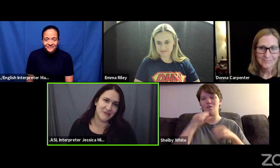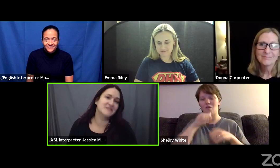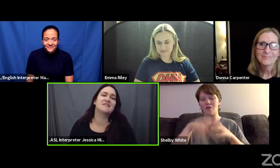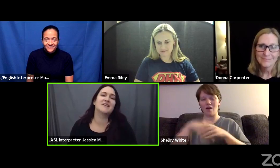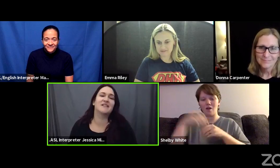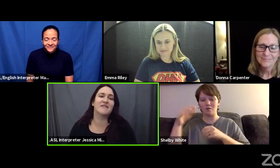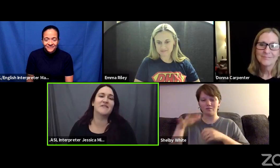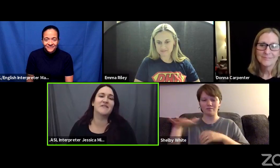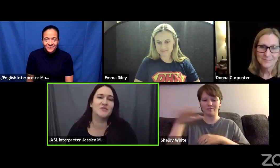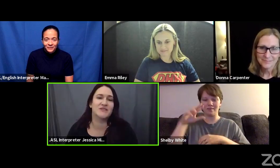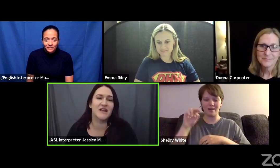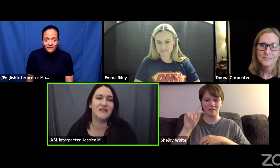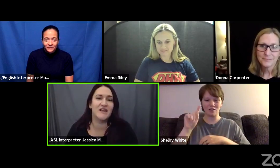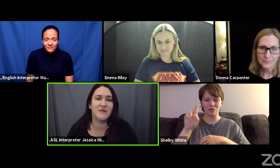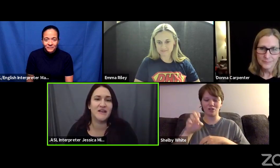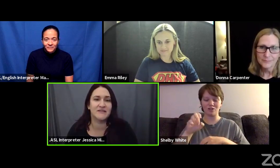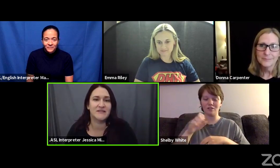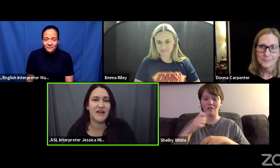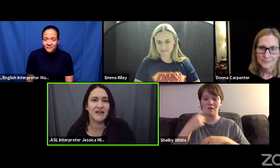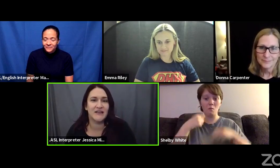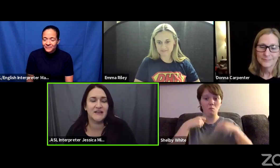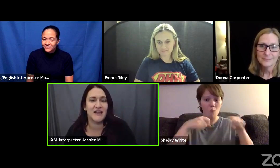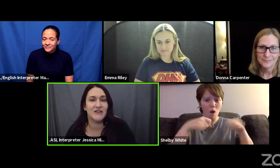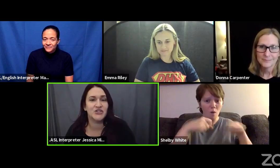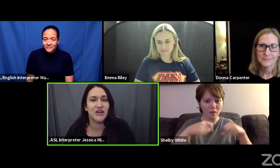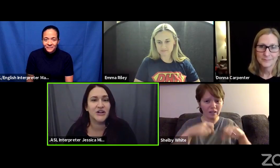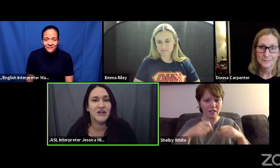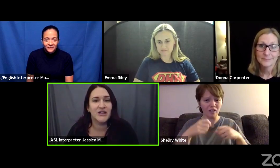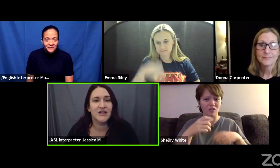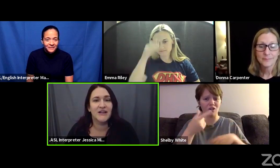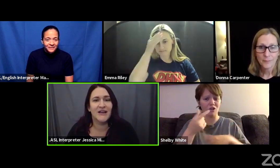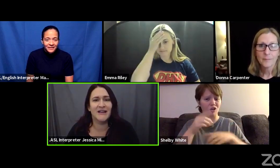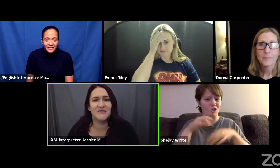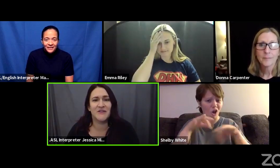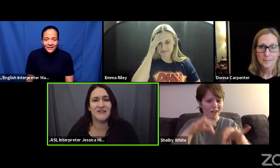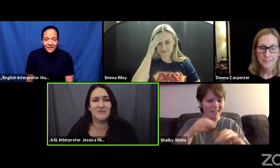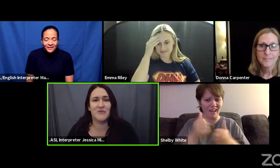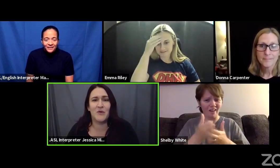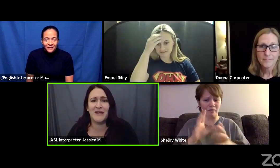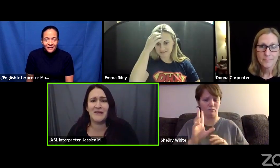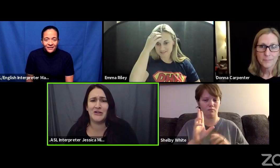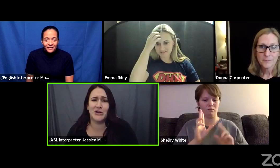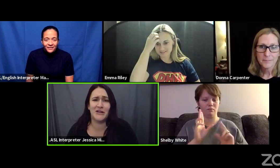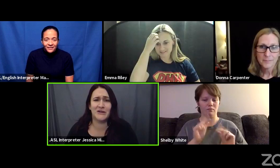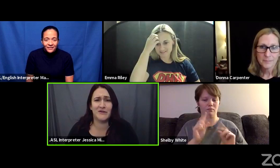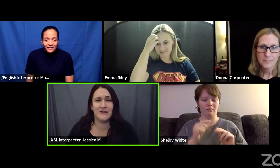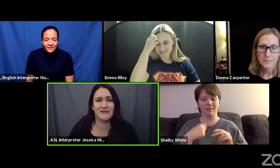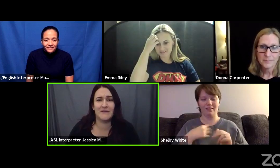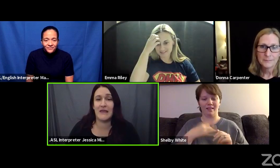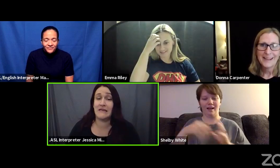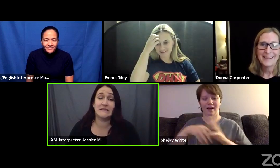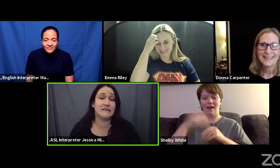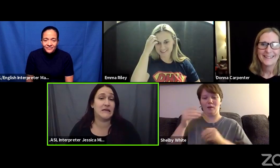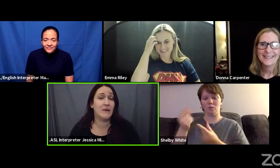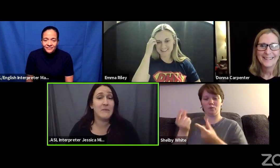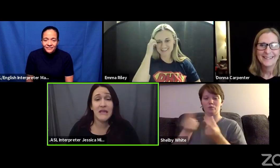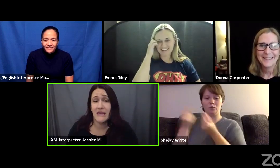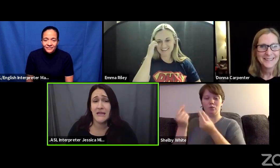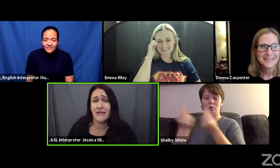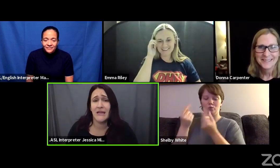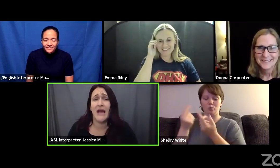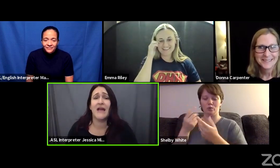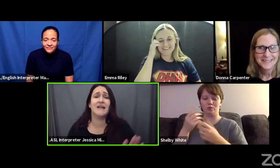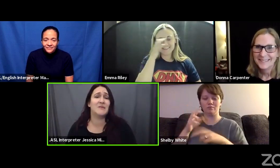dogs, of course. I love animals. I love being outside in nature. As far as like mowing and gardening and all that stuff, that is not